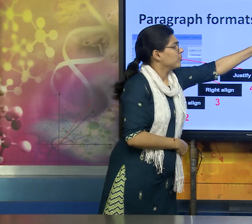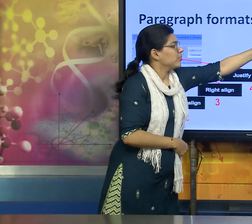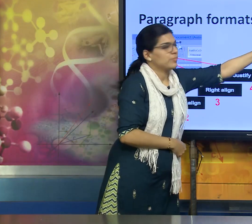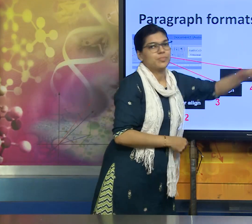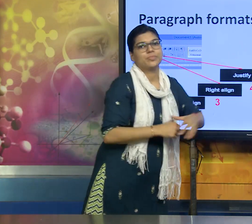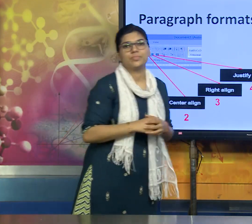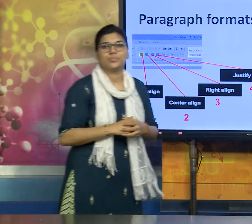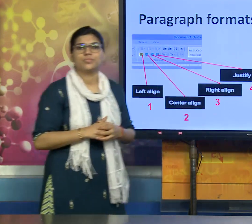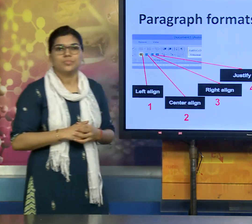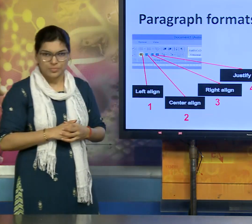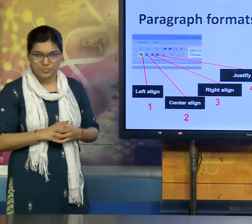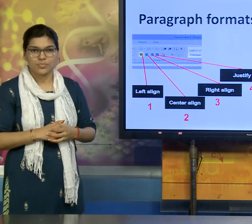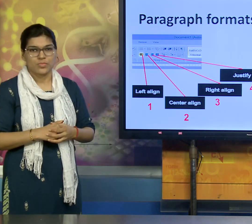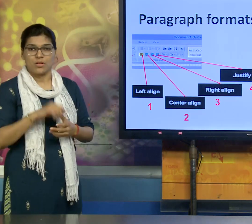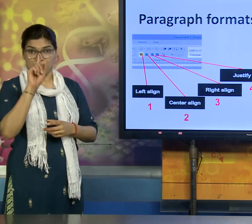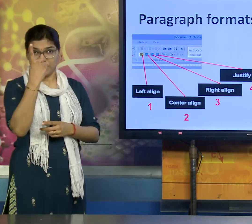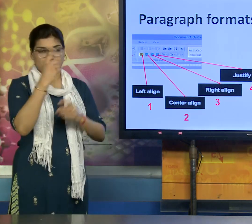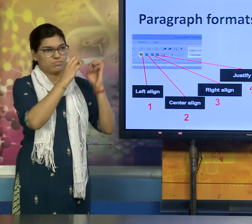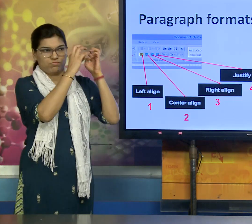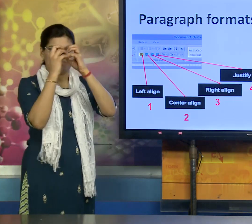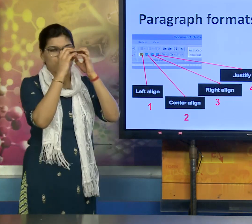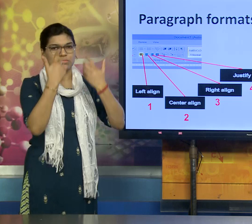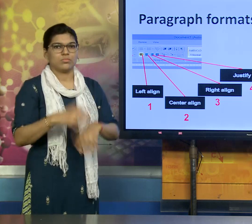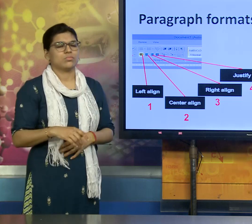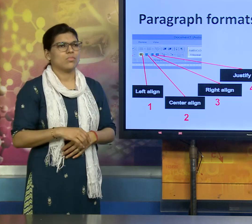means the text will appear on the left side.